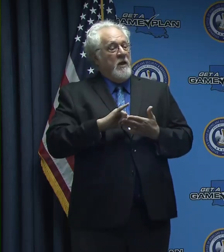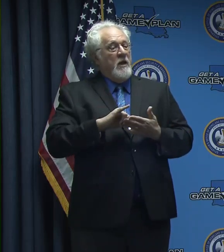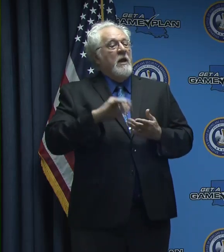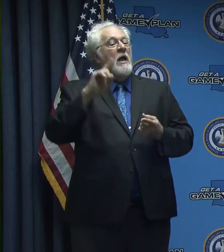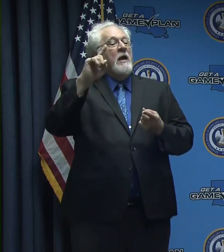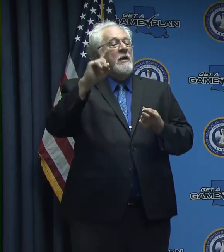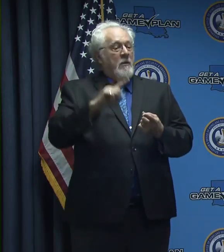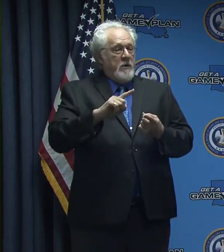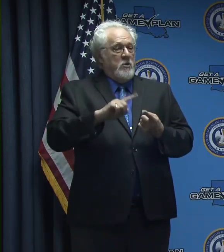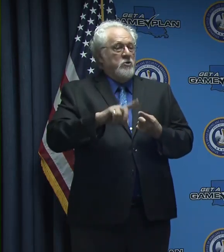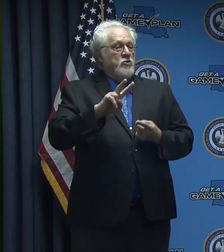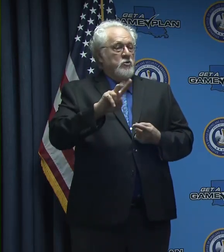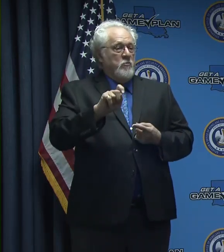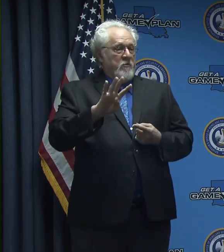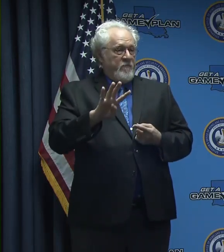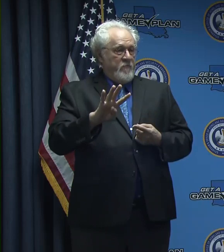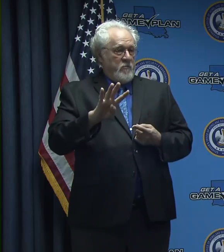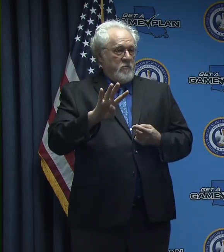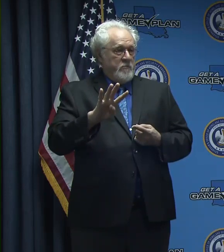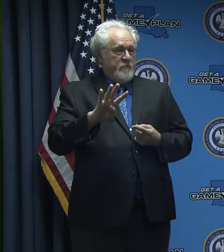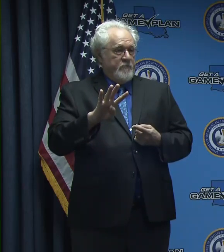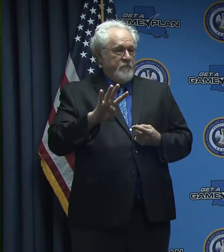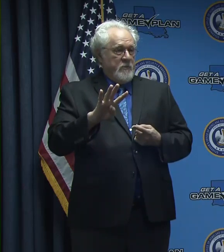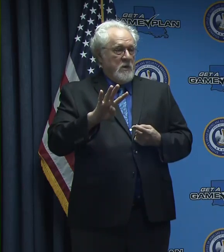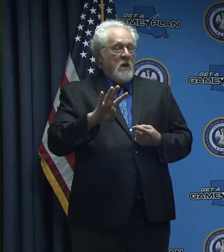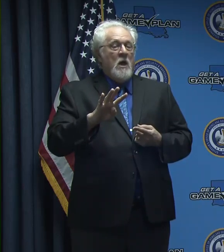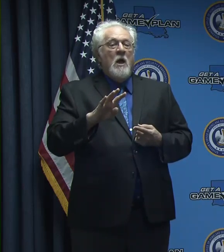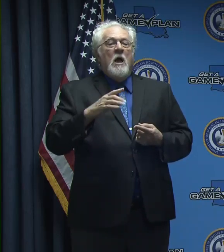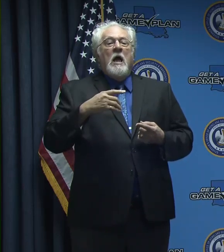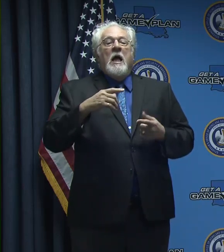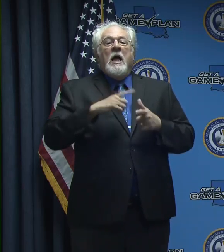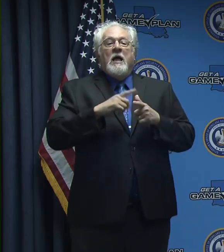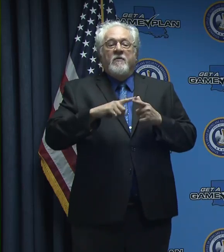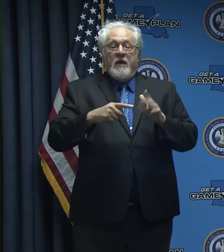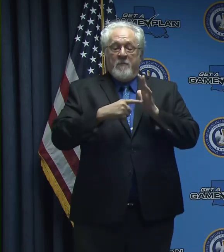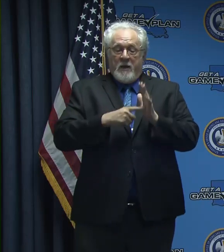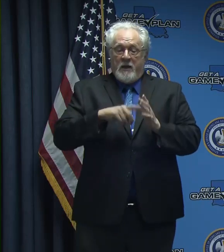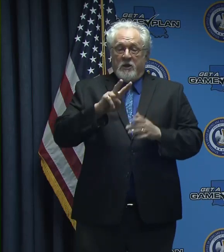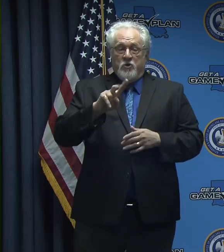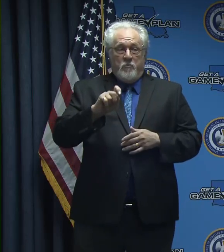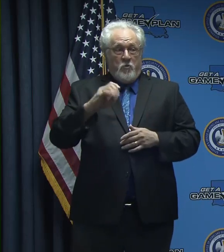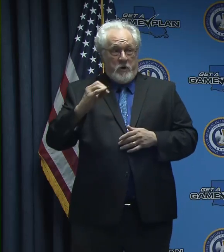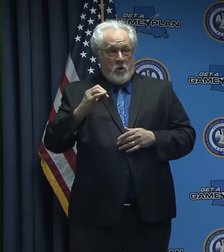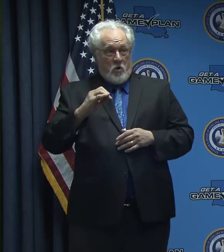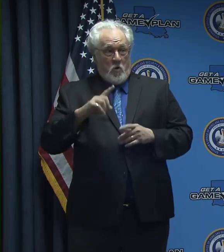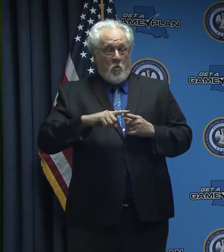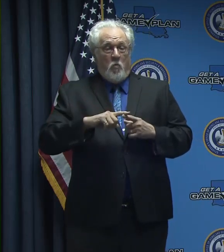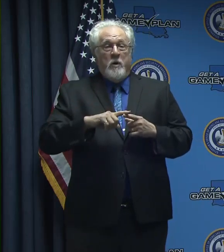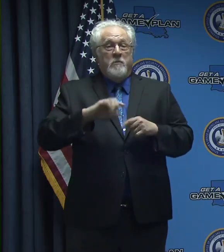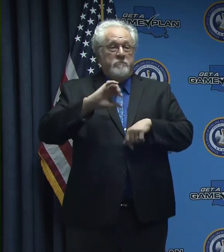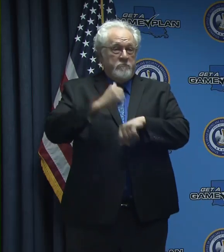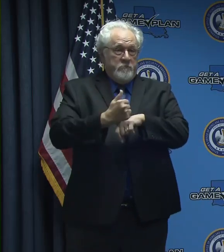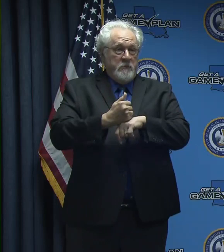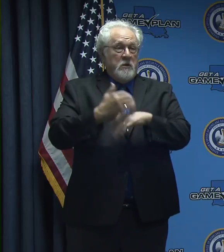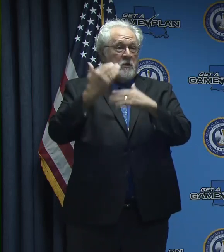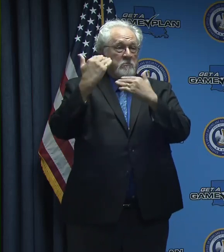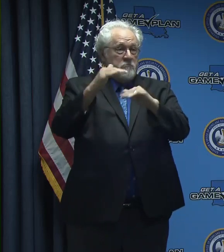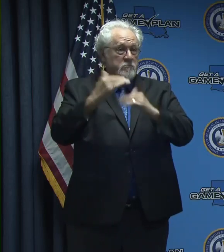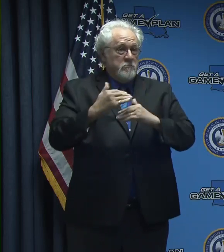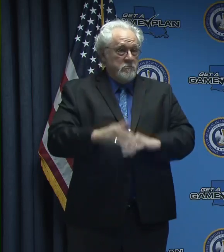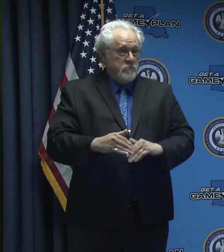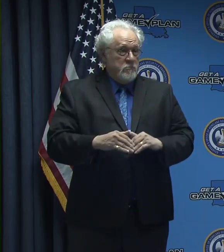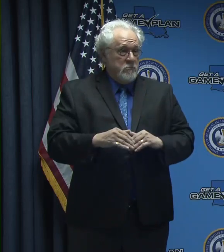came down to a 2.4. We started modeling at a 2.0 once we started putting restrictive measures into